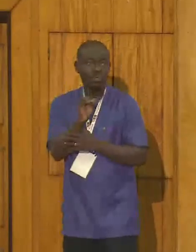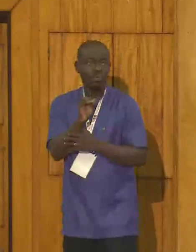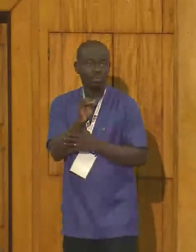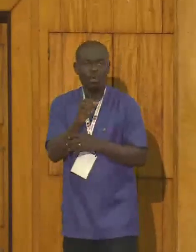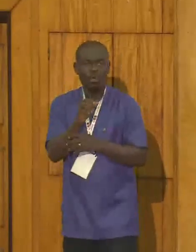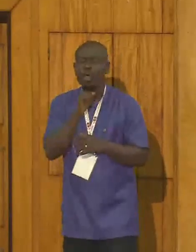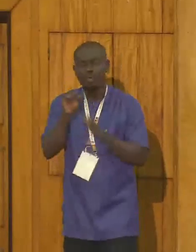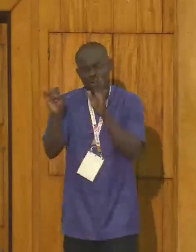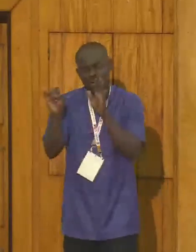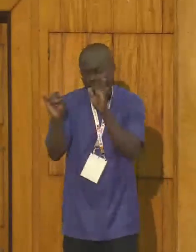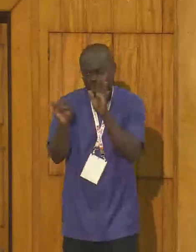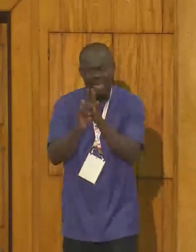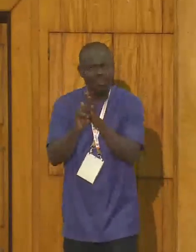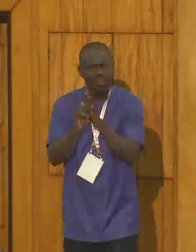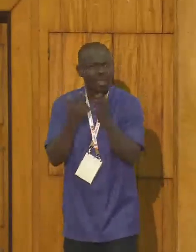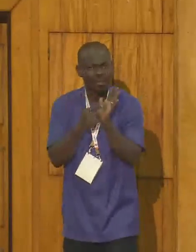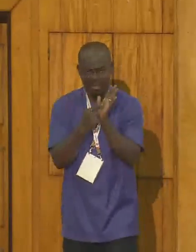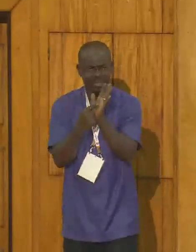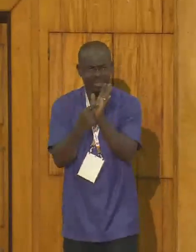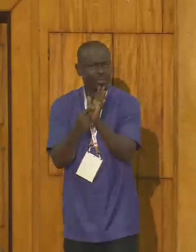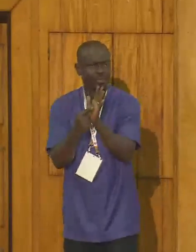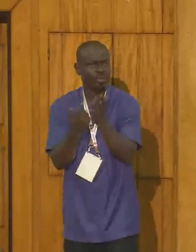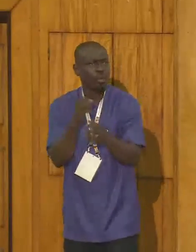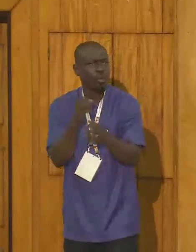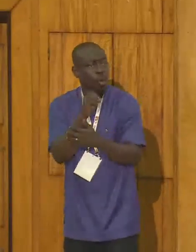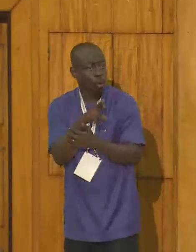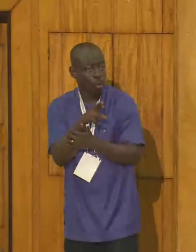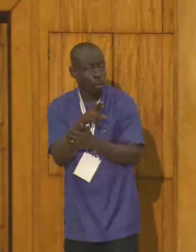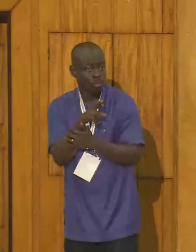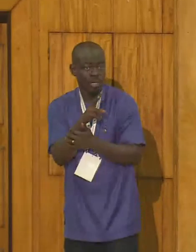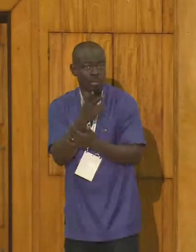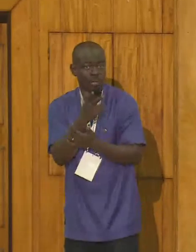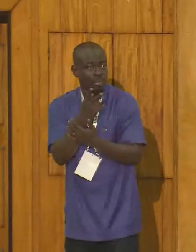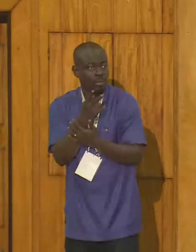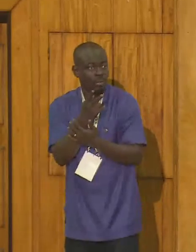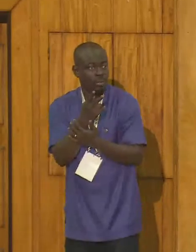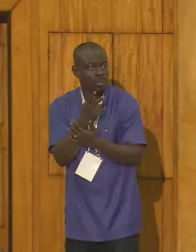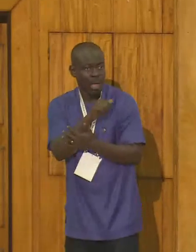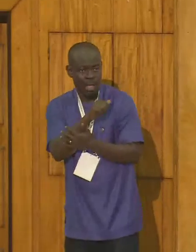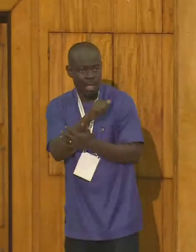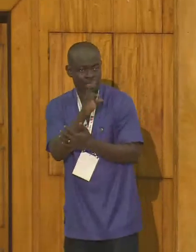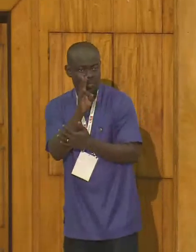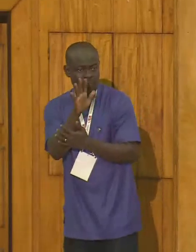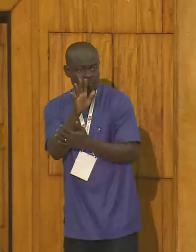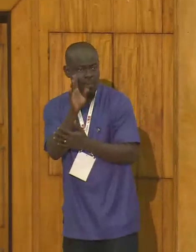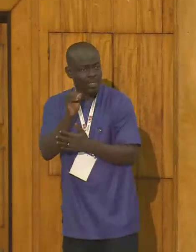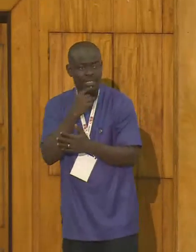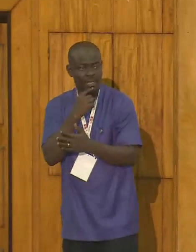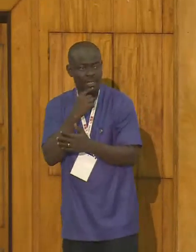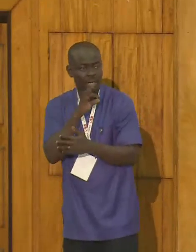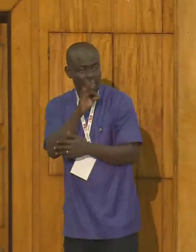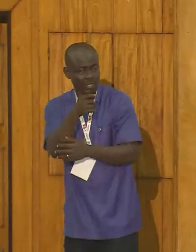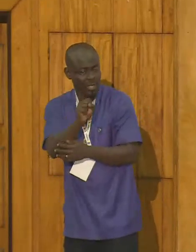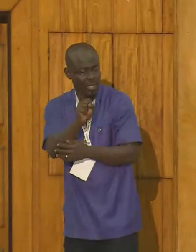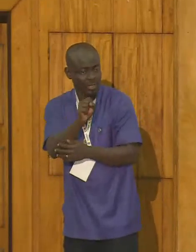misdiagnosed symptoms of STIs or cervical issues. 85% said FGS is